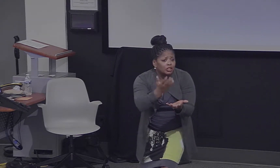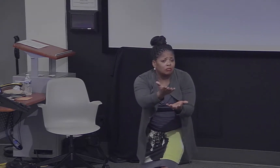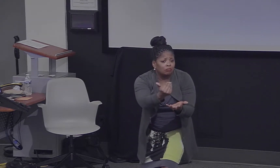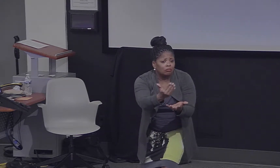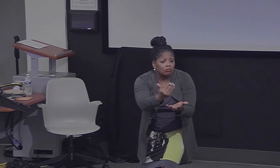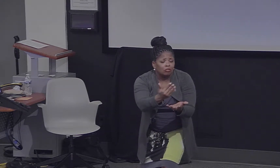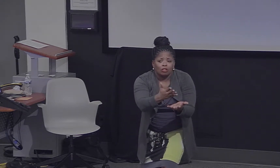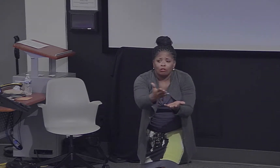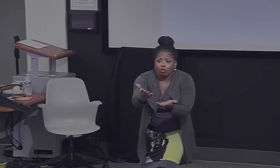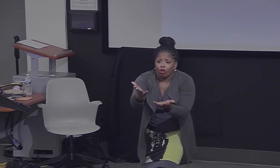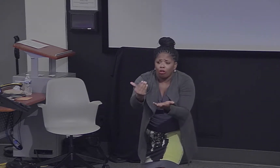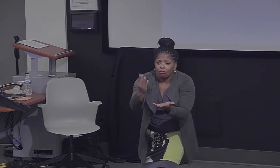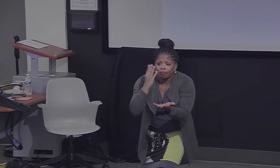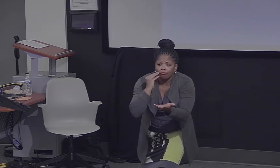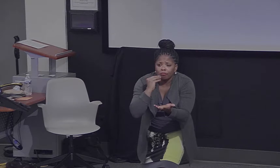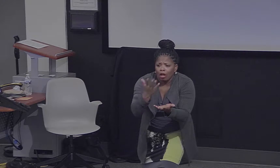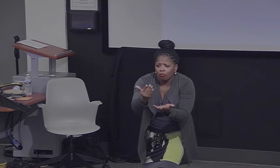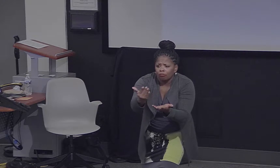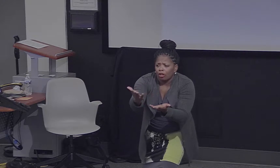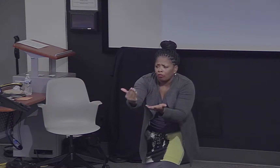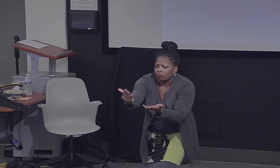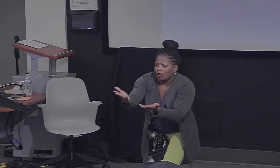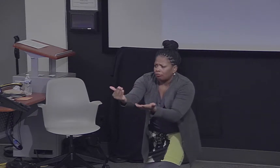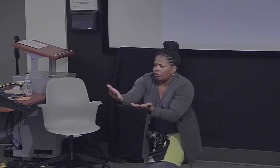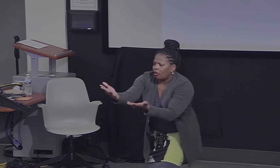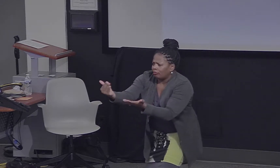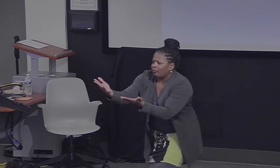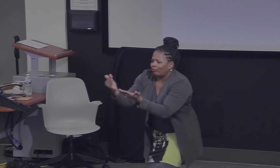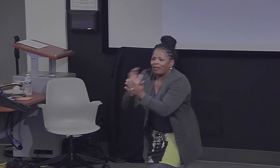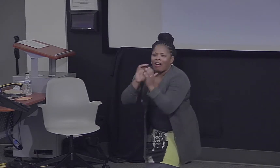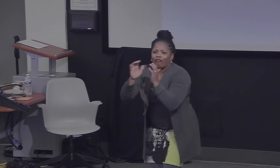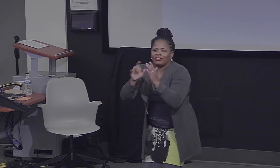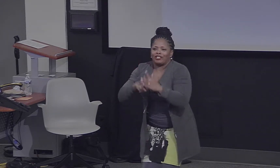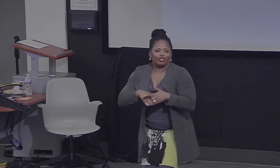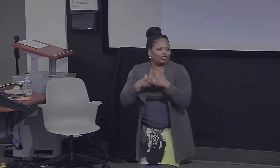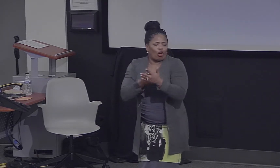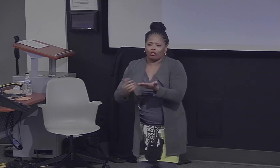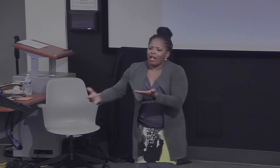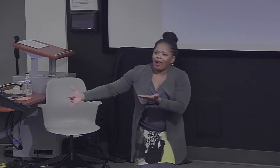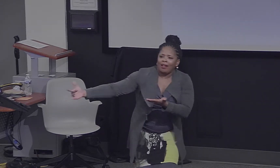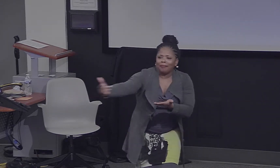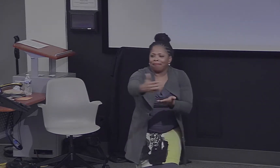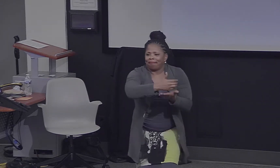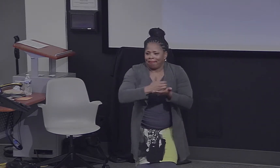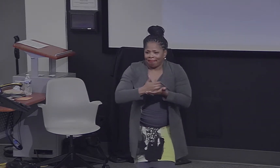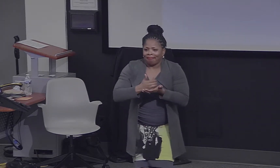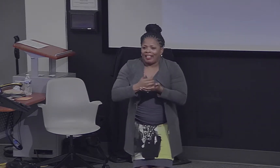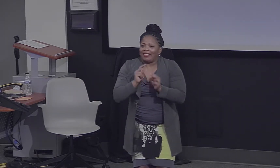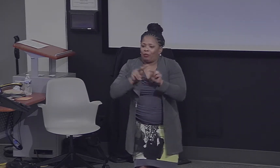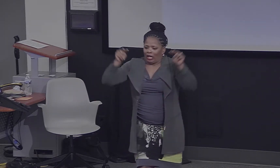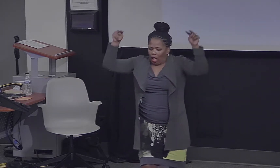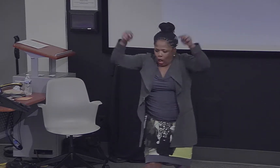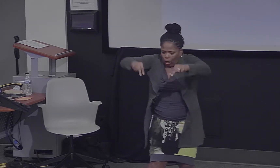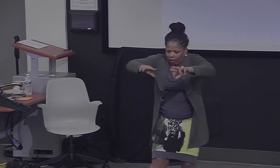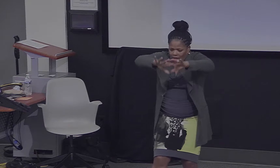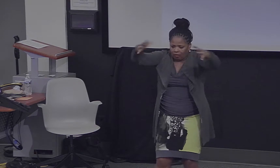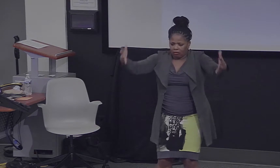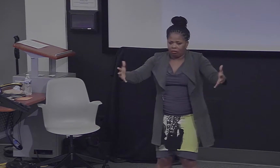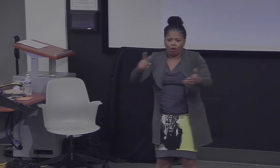start understanding from others' experience what was happening to them. I wanted to pull others into the conversation and learn from them so that we could